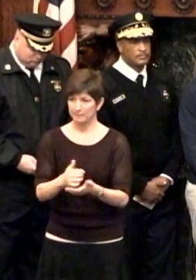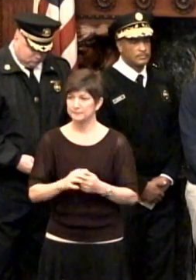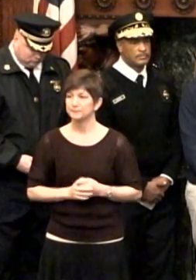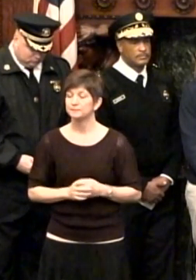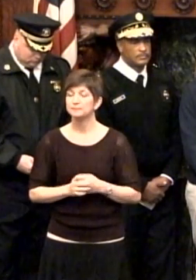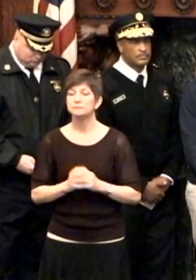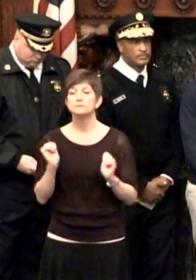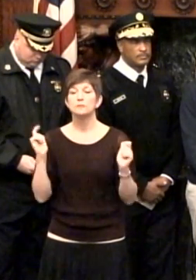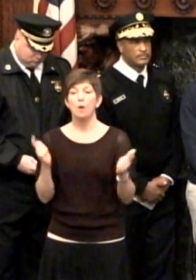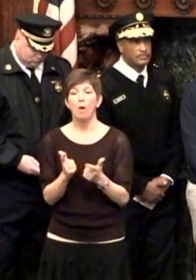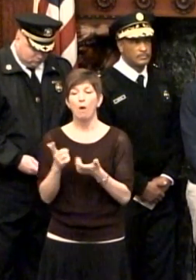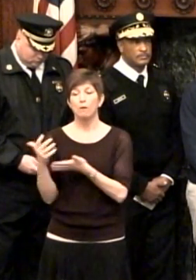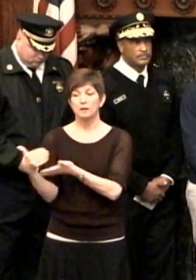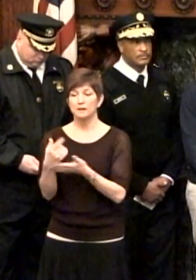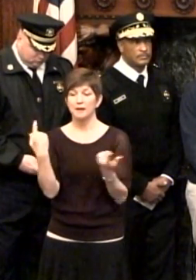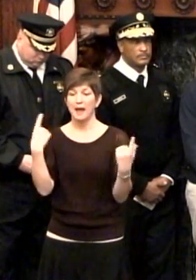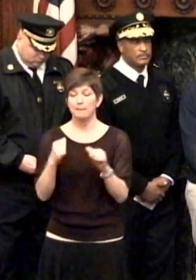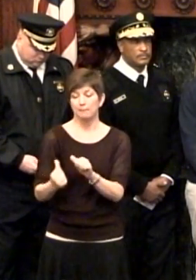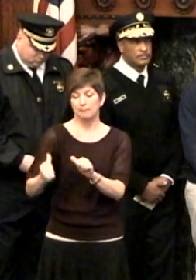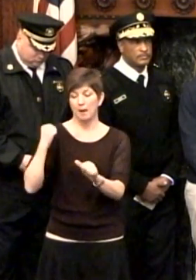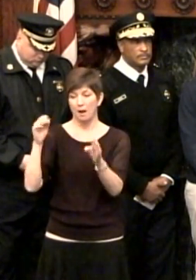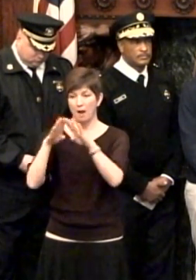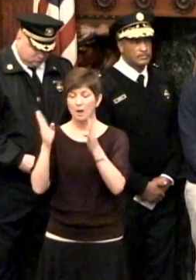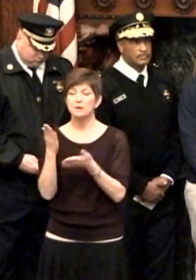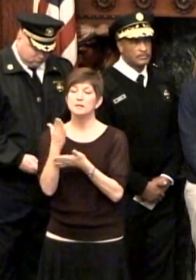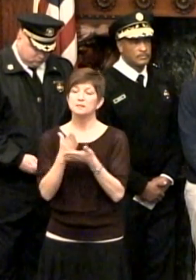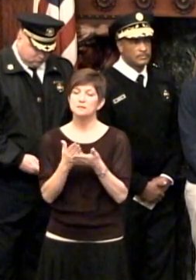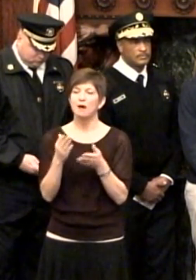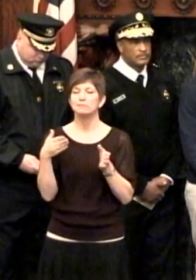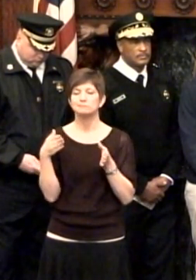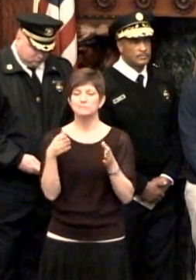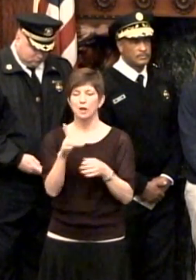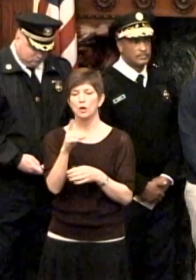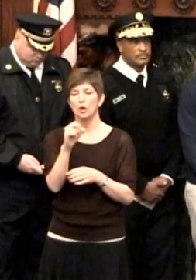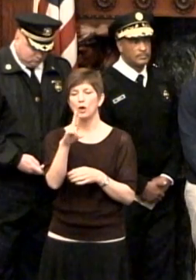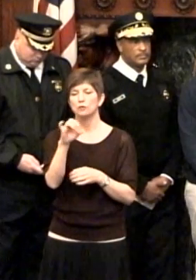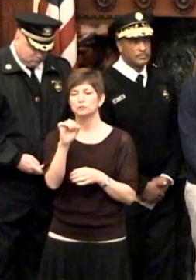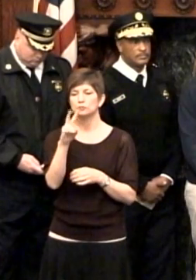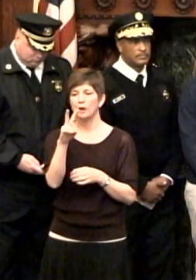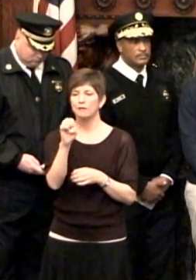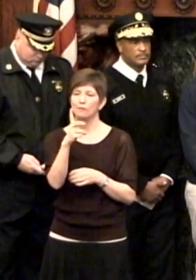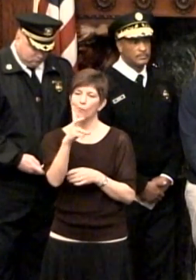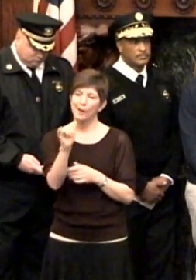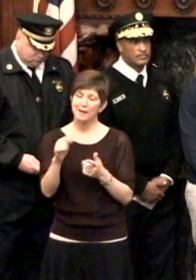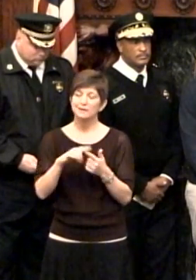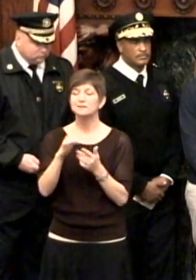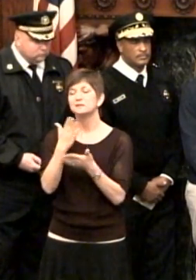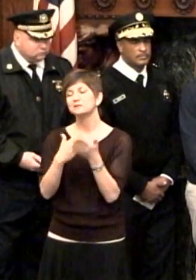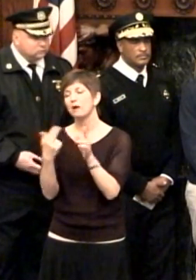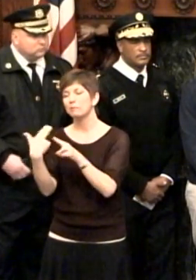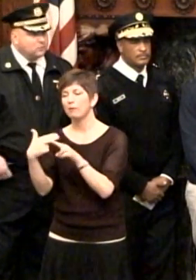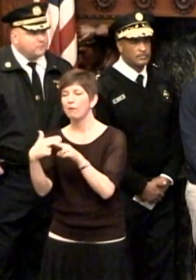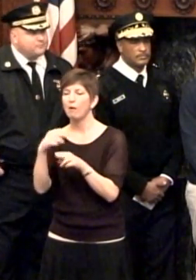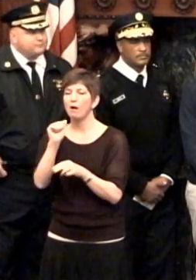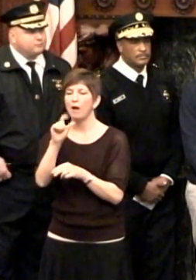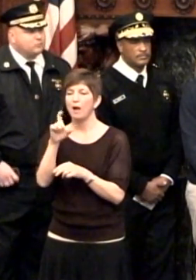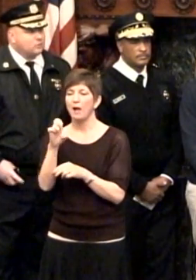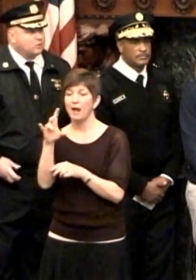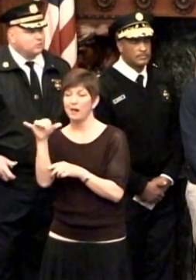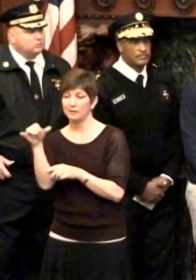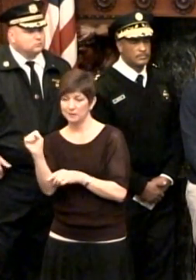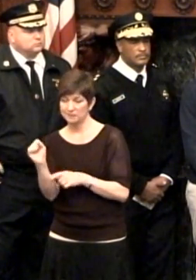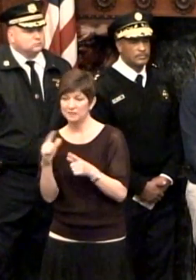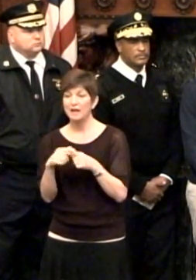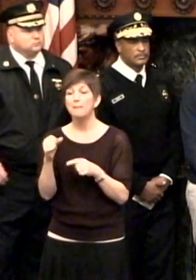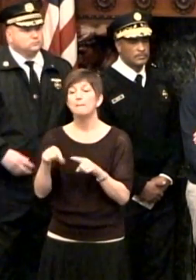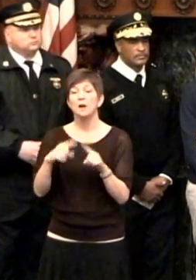rear driveway collections. Some neighborhoods are called driveways, in some neighborhoods they're called alleys. If your normal trash pickup is in